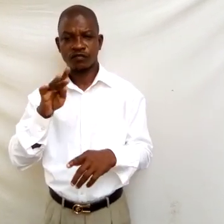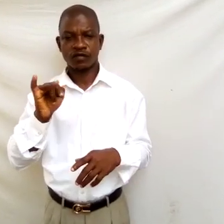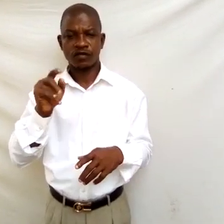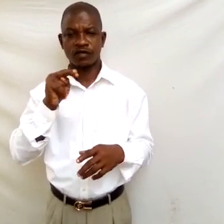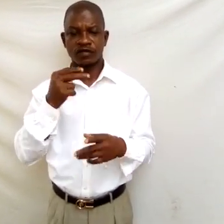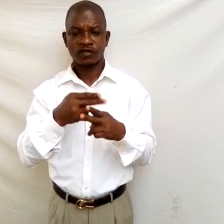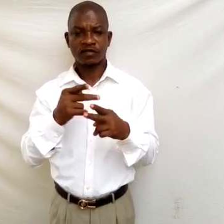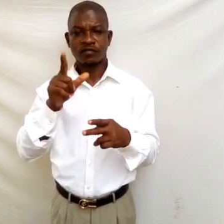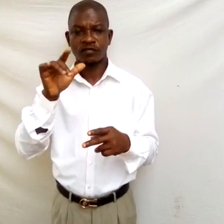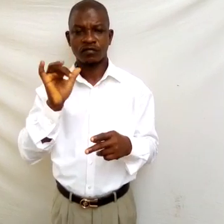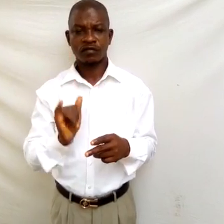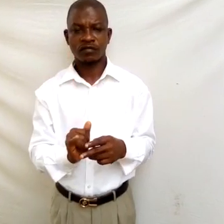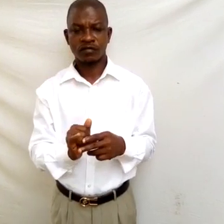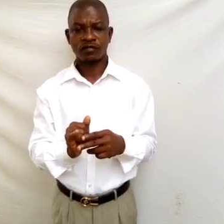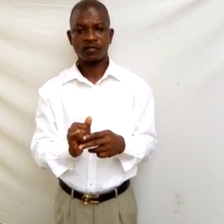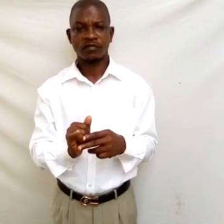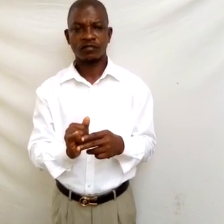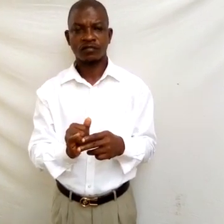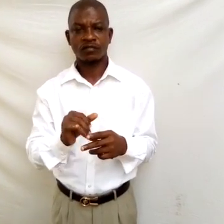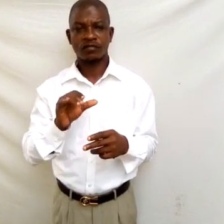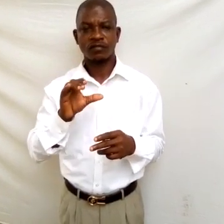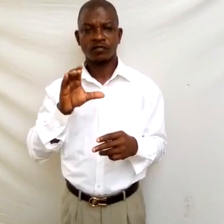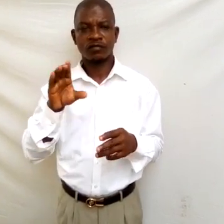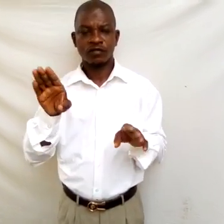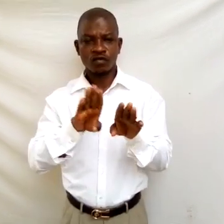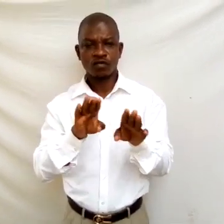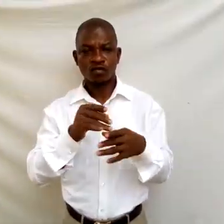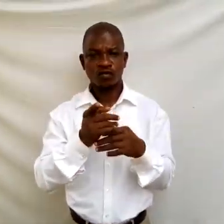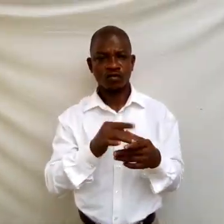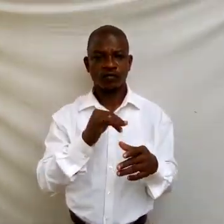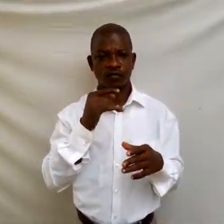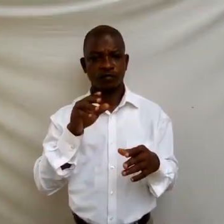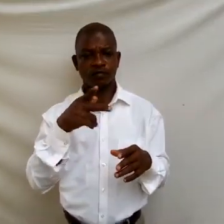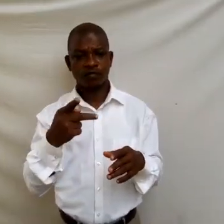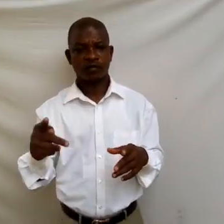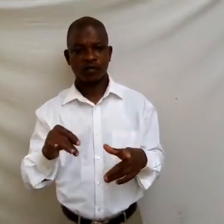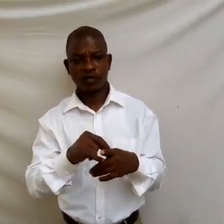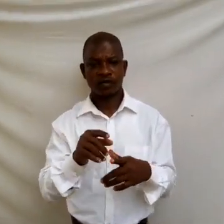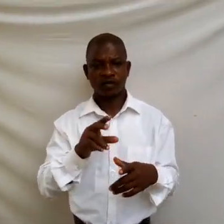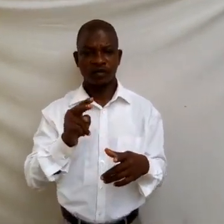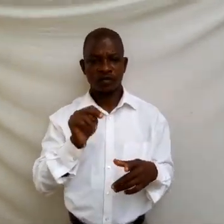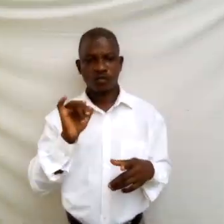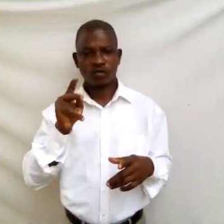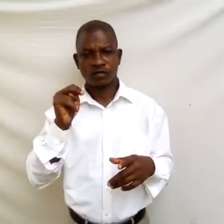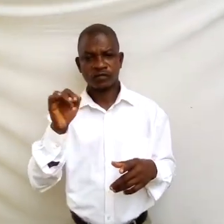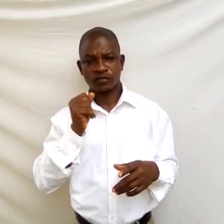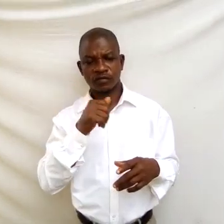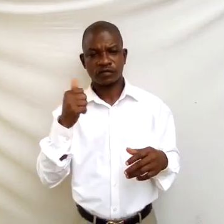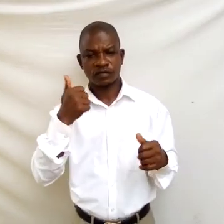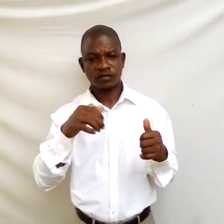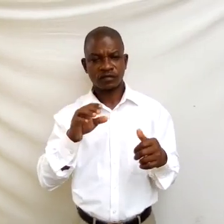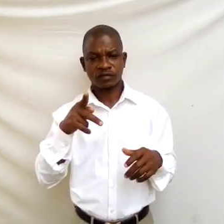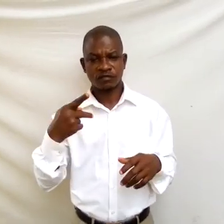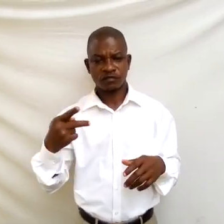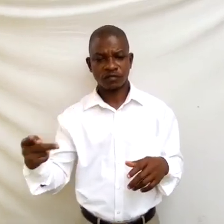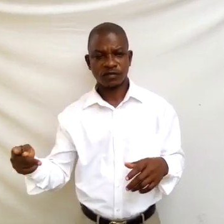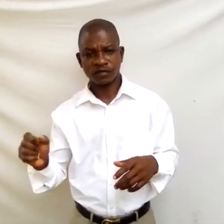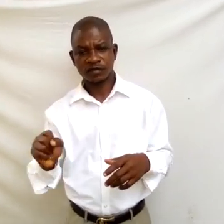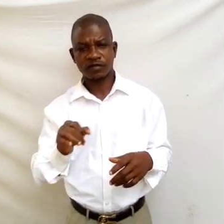namely closure property and commutativity property. In this